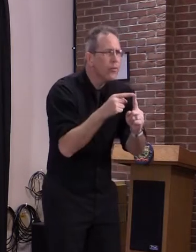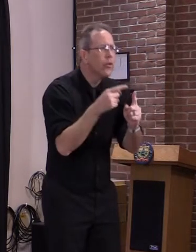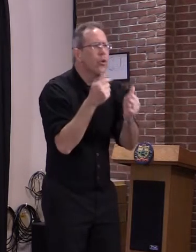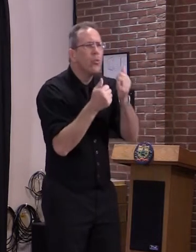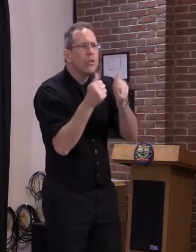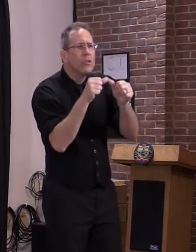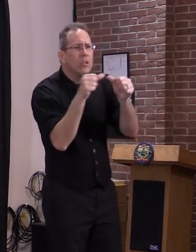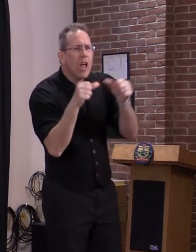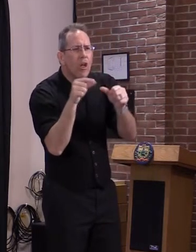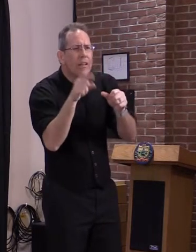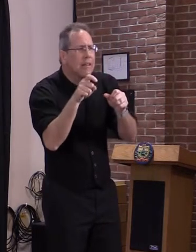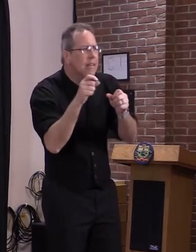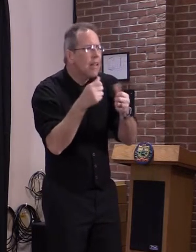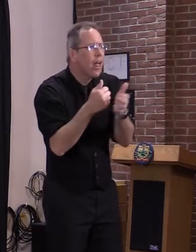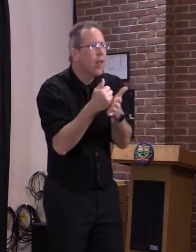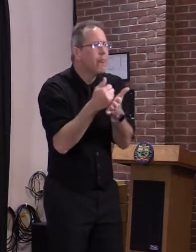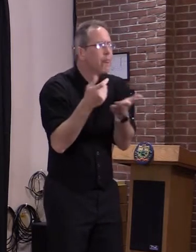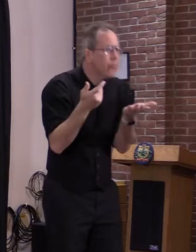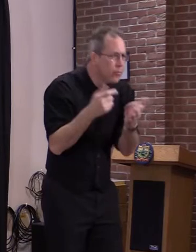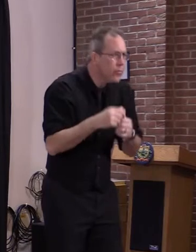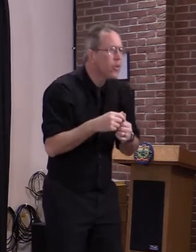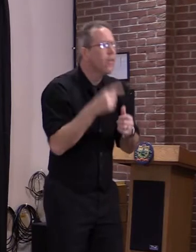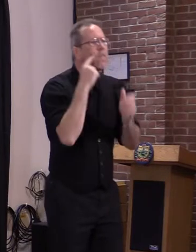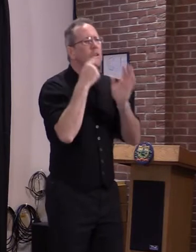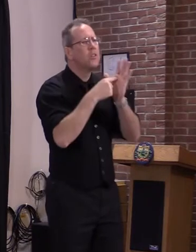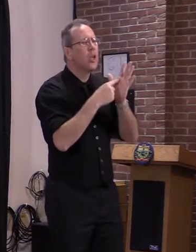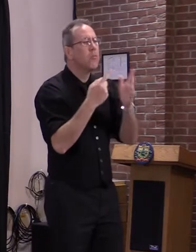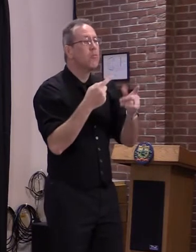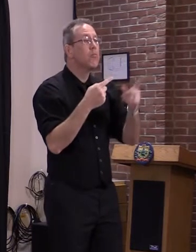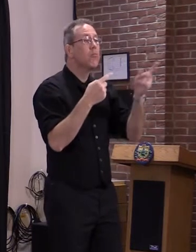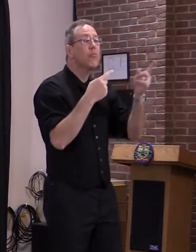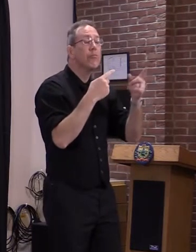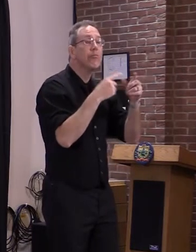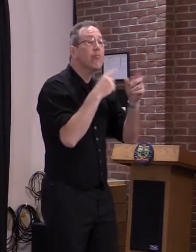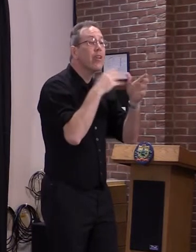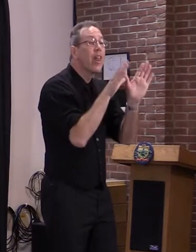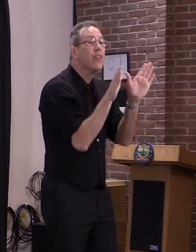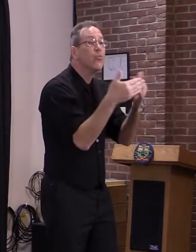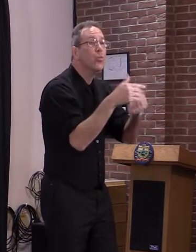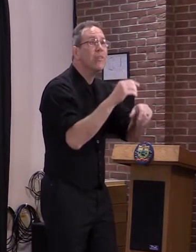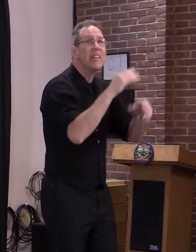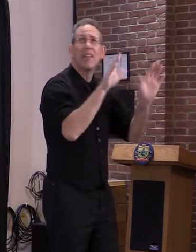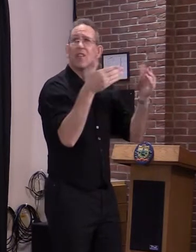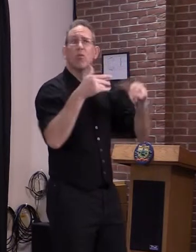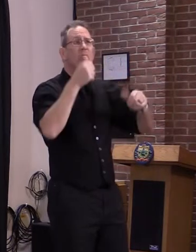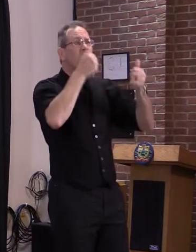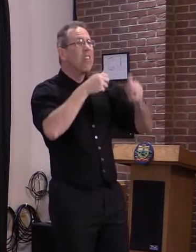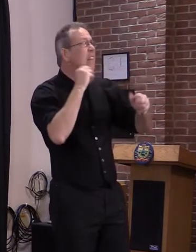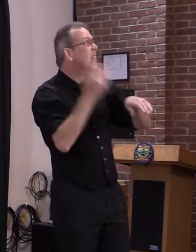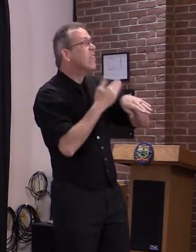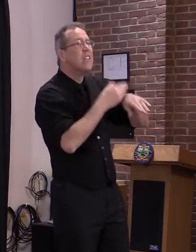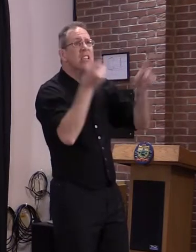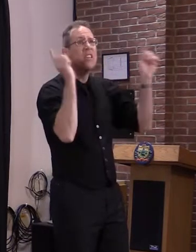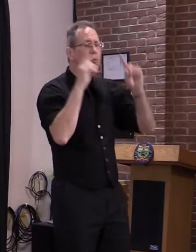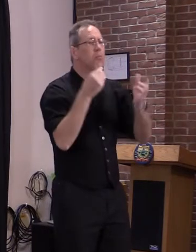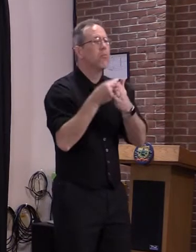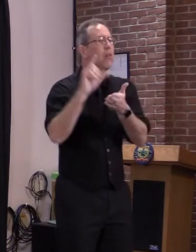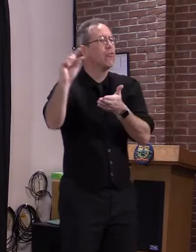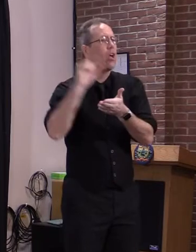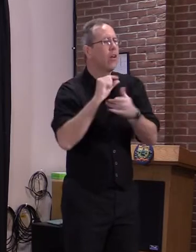expansion of CTE classrooms, applied learning spaces, or purchasing new equipment to expand program access for additional